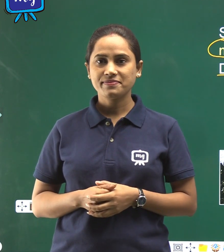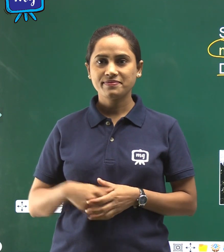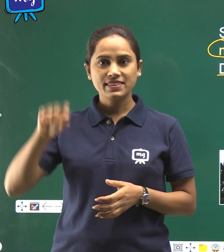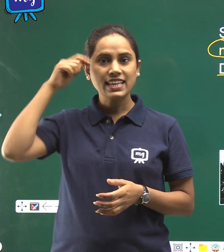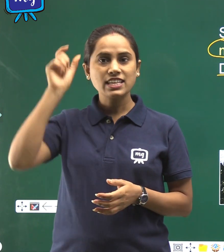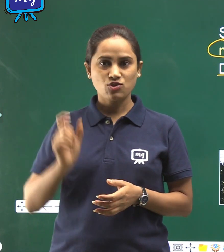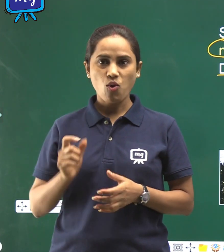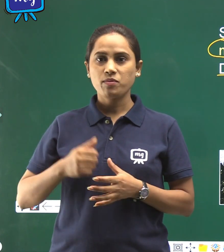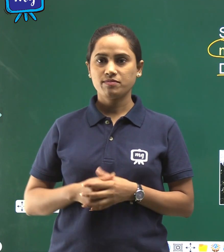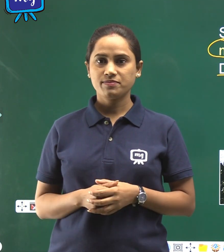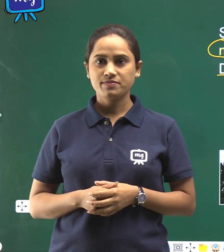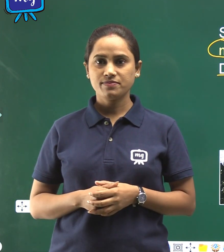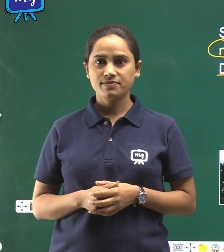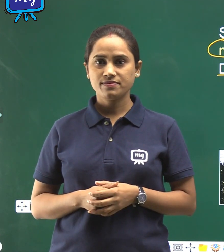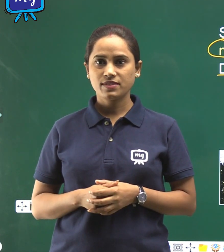storm,